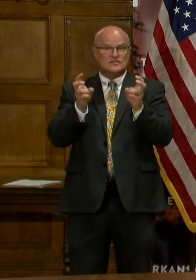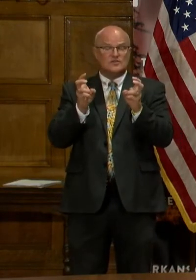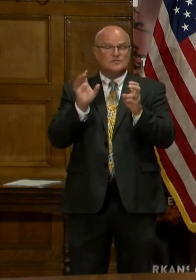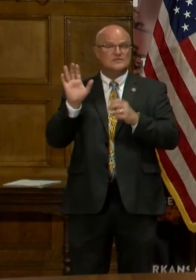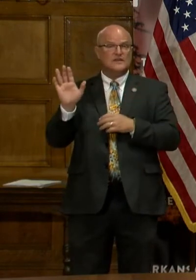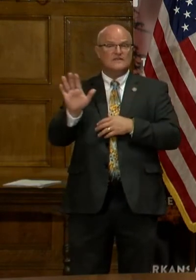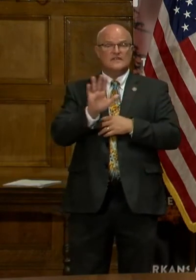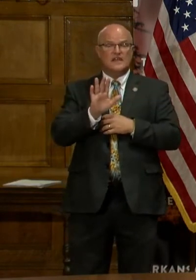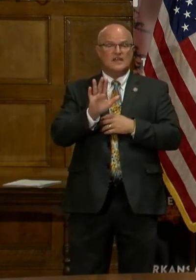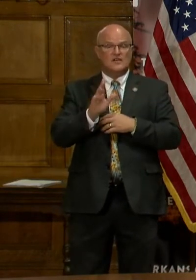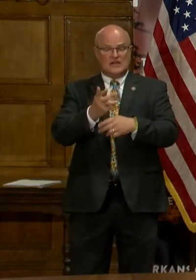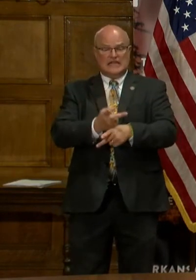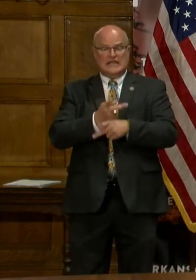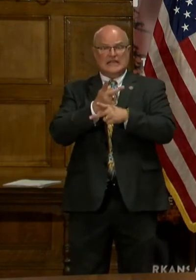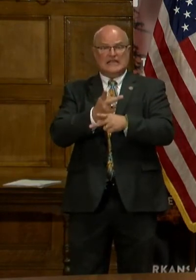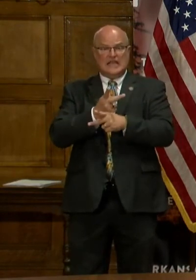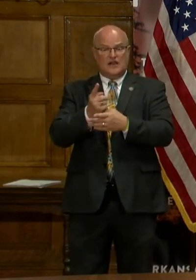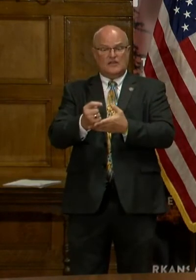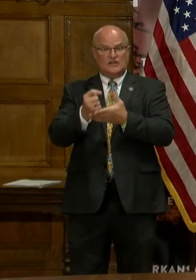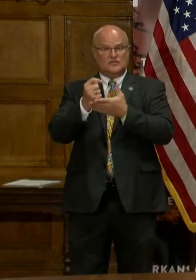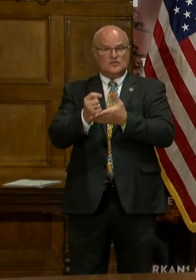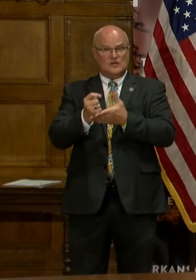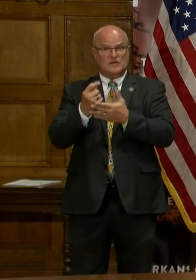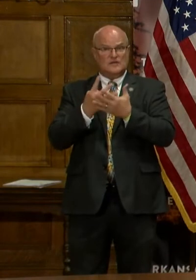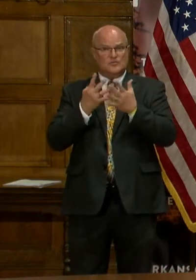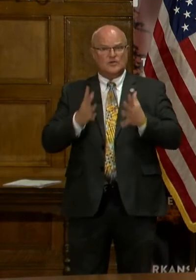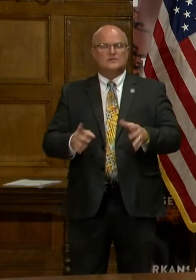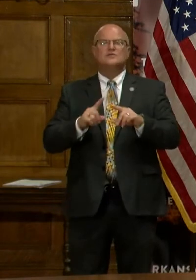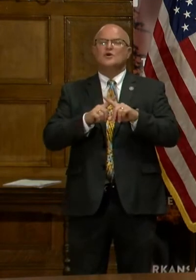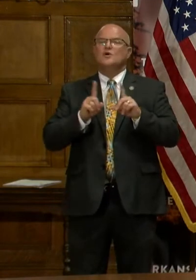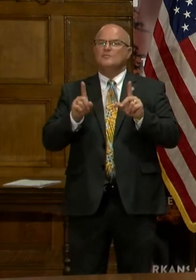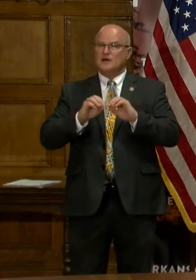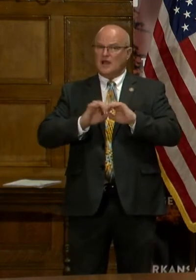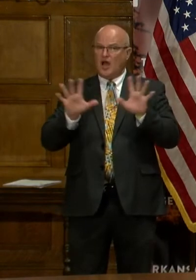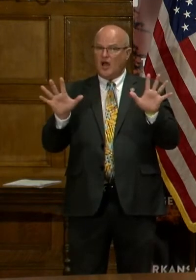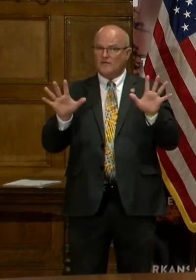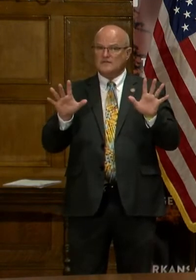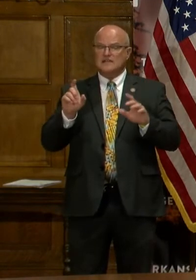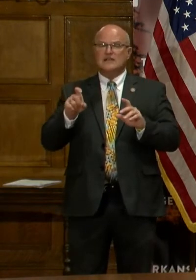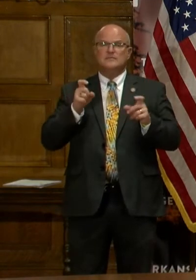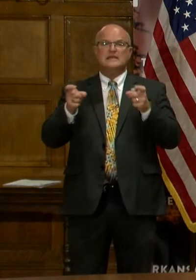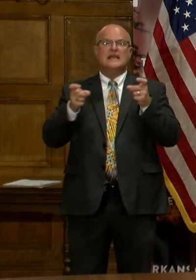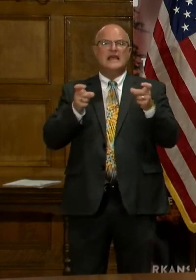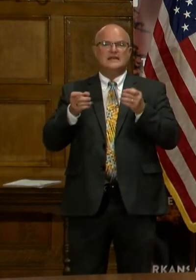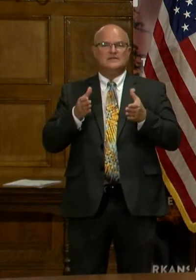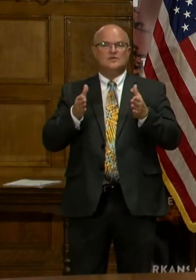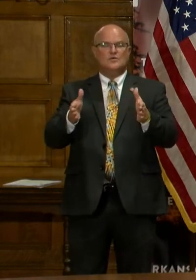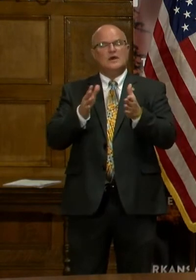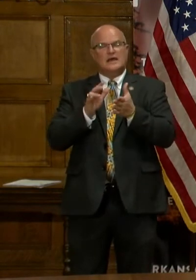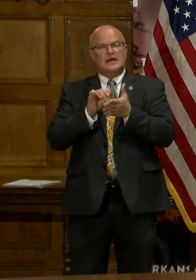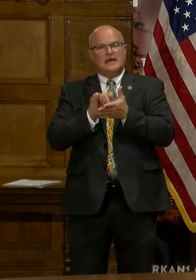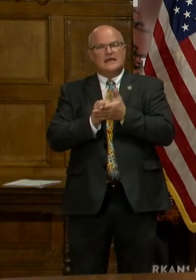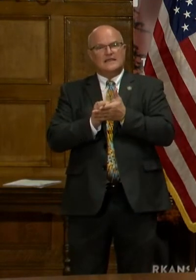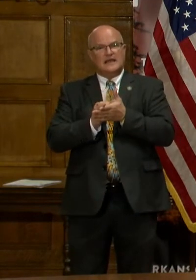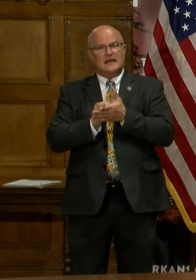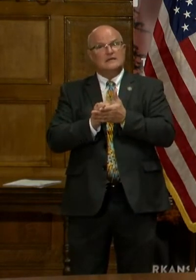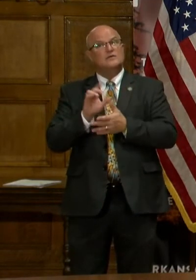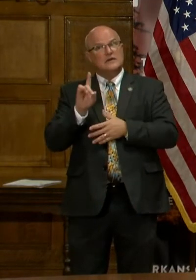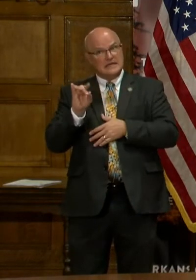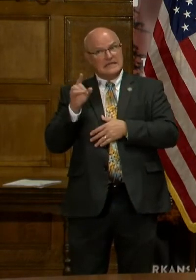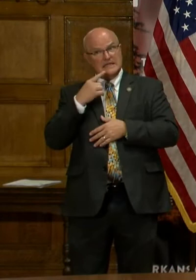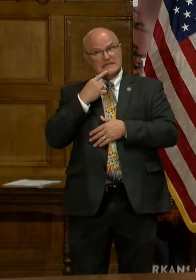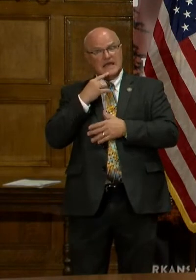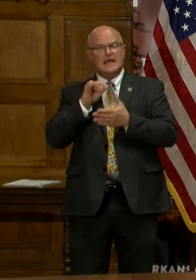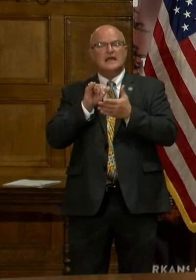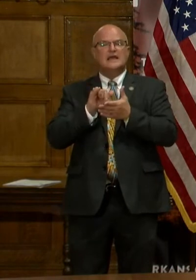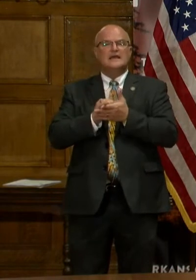of their care and their treatment, but obviously they should be handled in a way that, in fact, he did mention